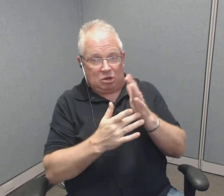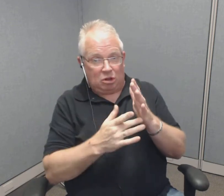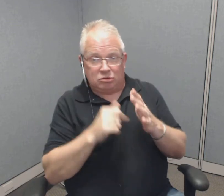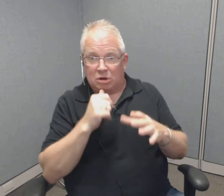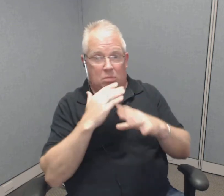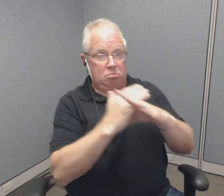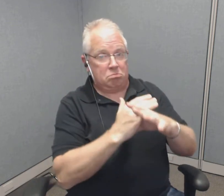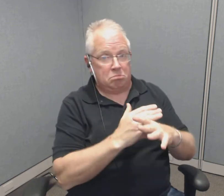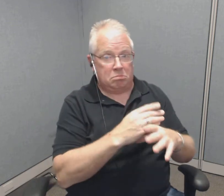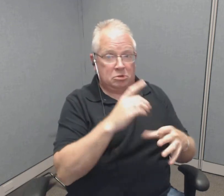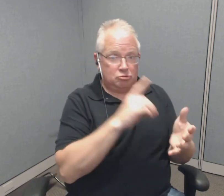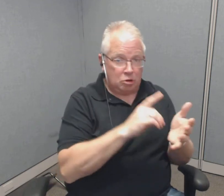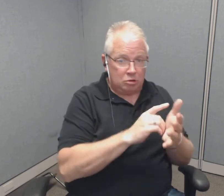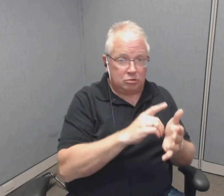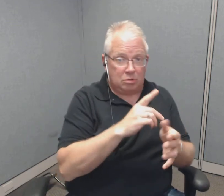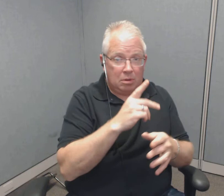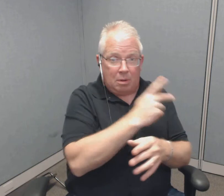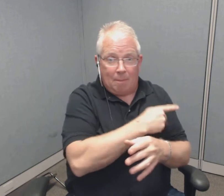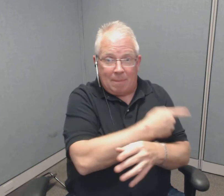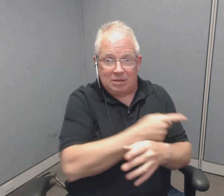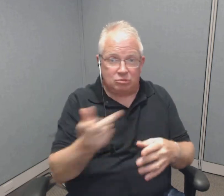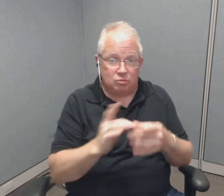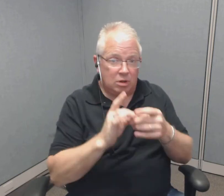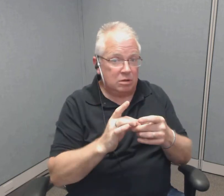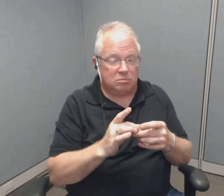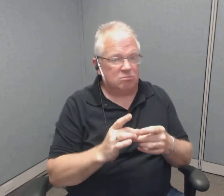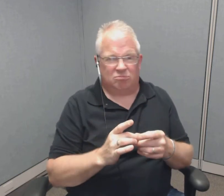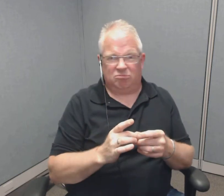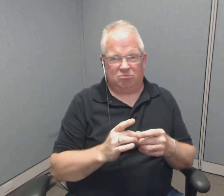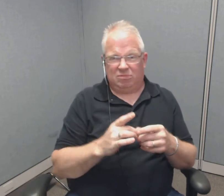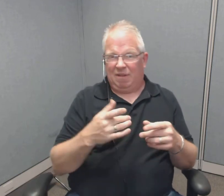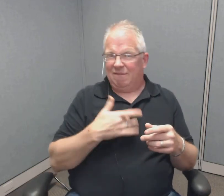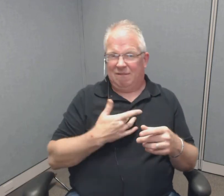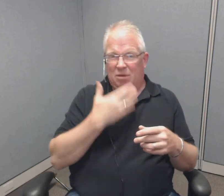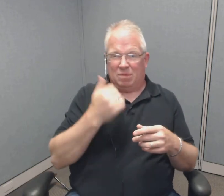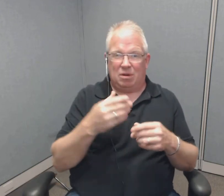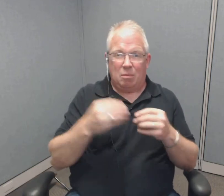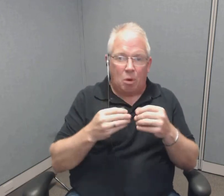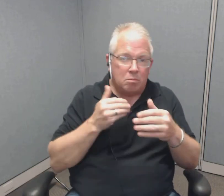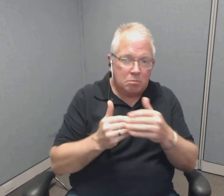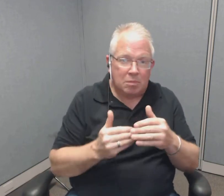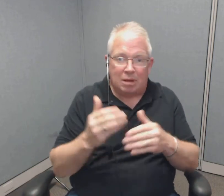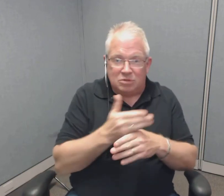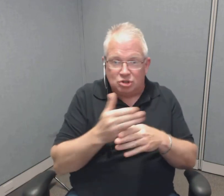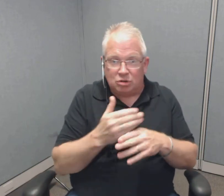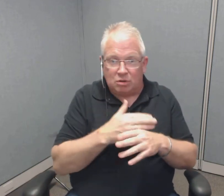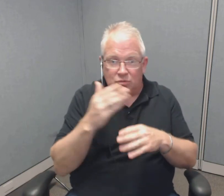Actually, what I think it helps make the whole interaction much more intimate, because now I'm sharing the results in real time.